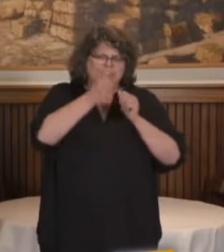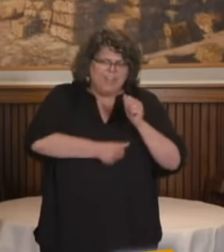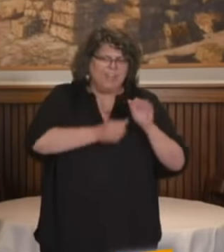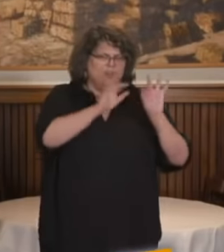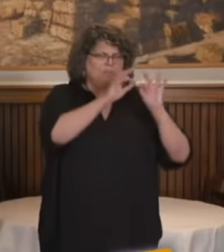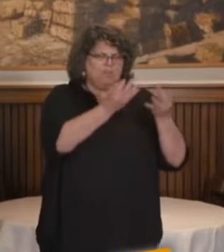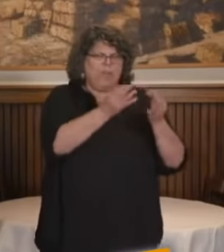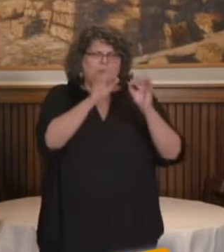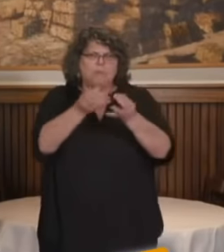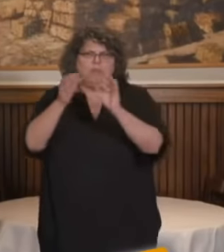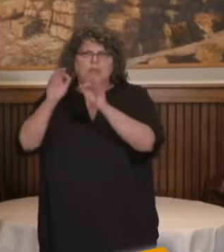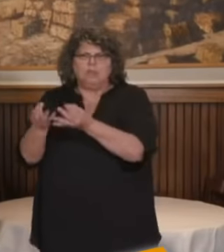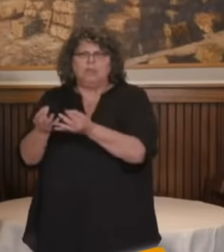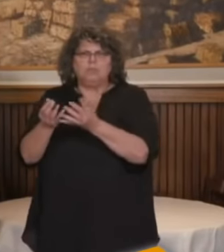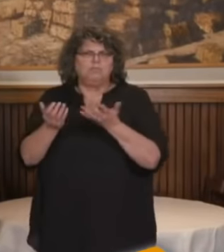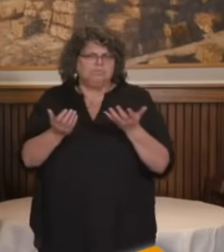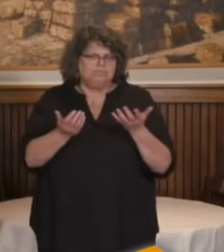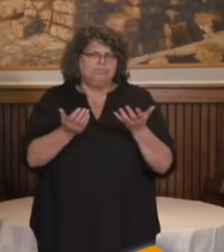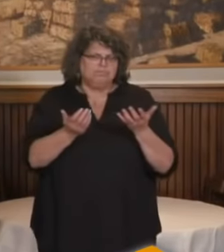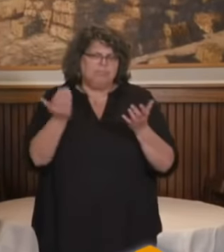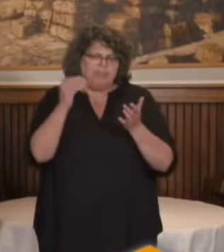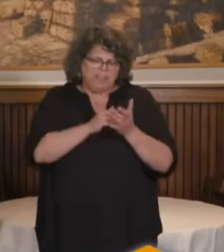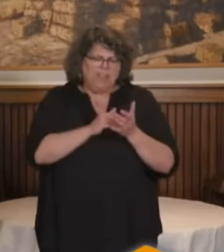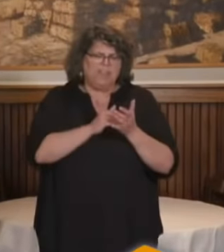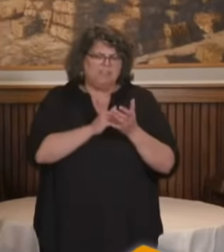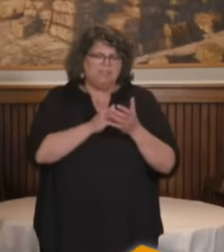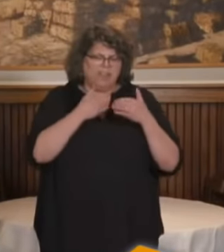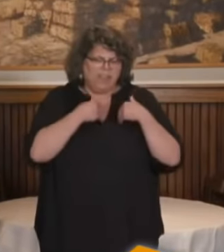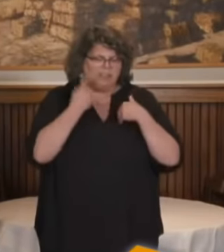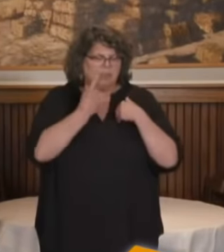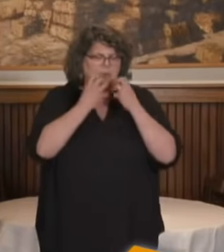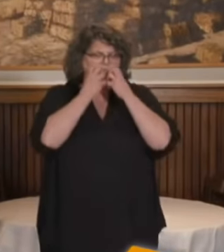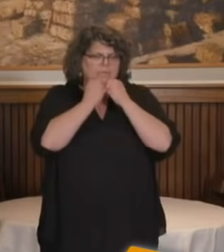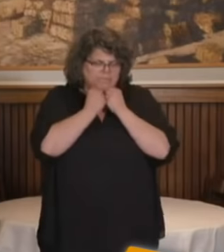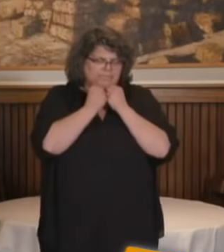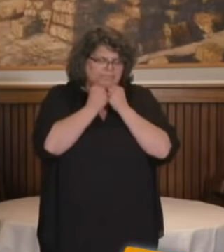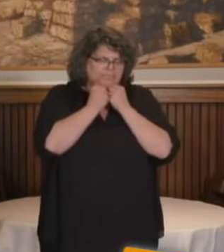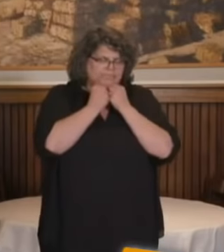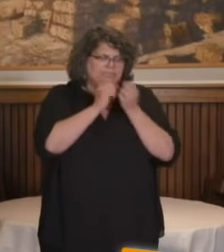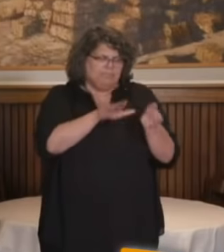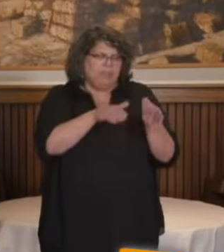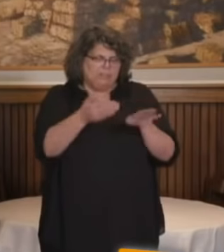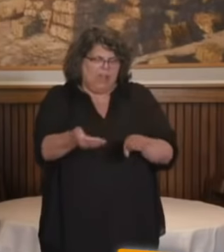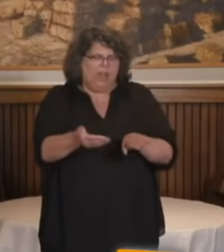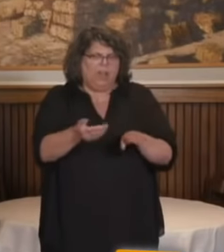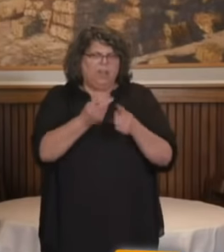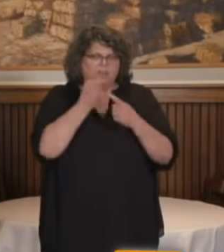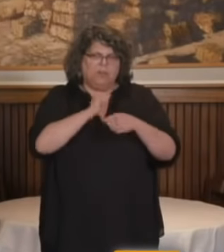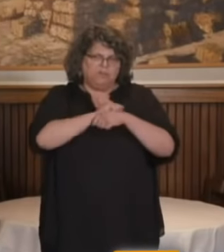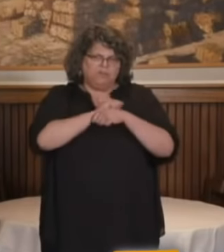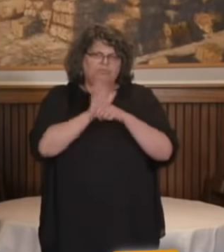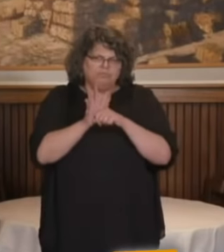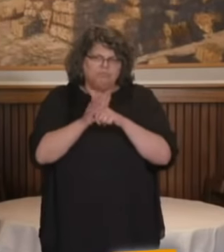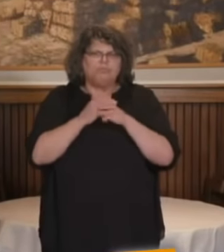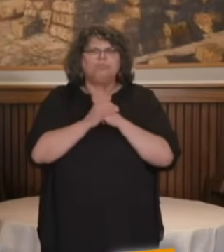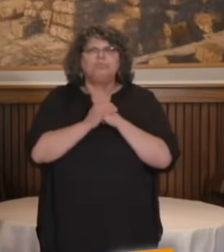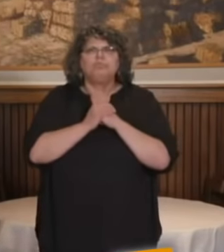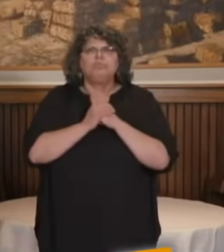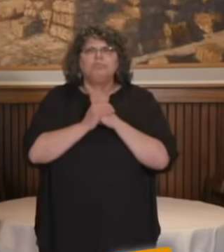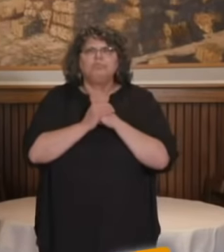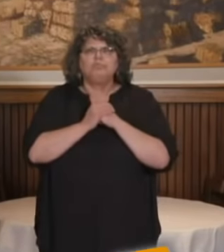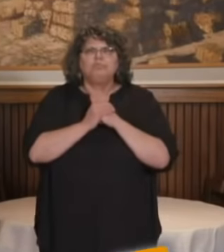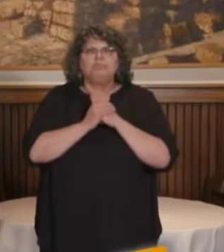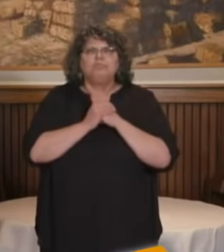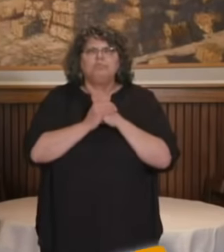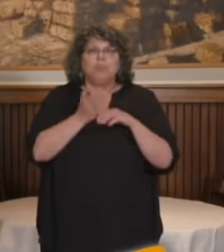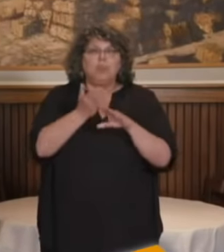those families that once again lost a loved one to the deadliness of this virus. I want to